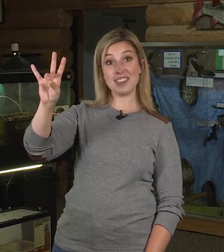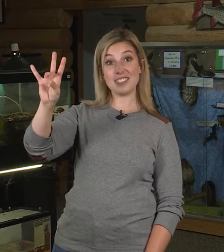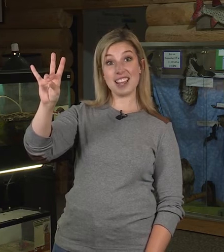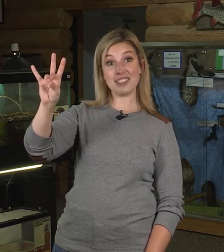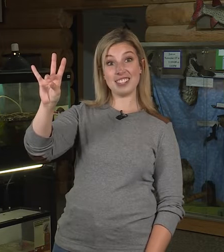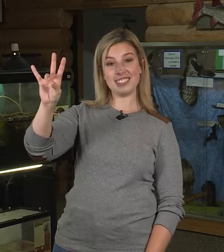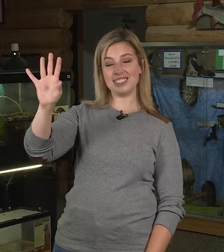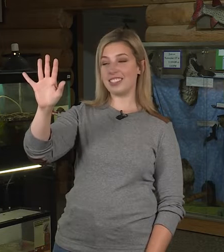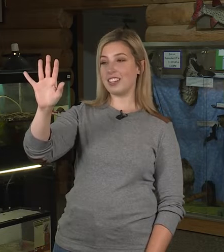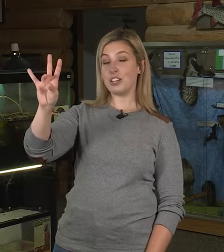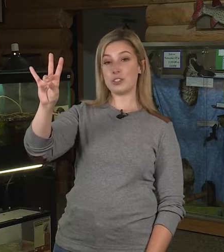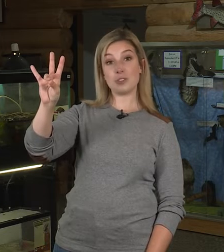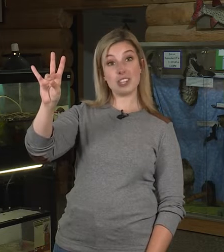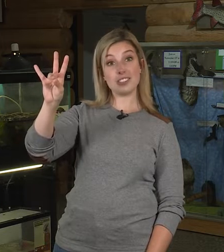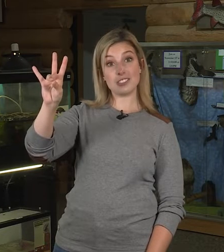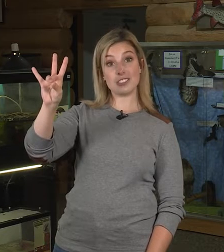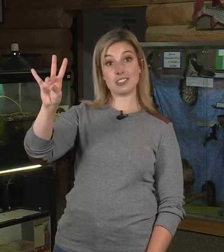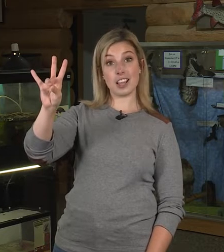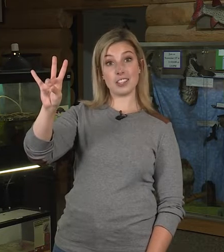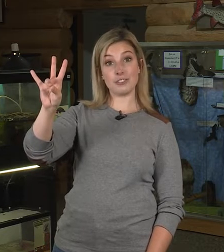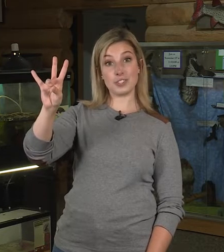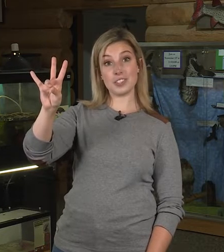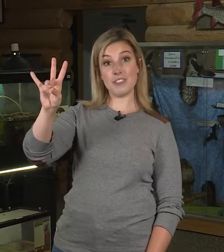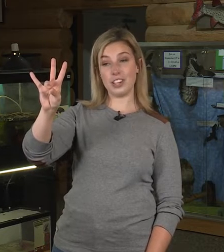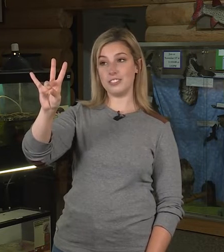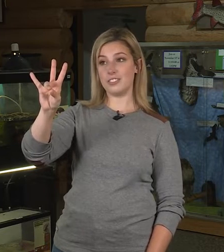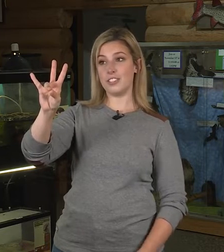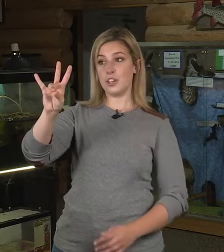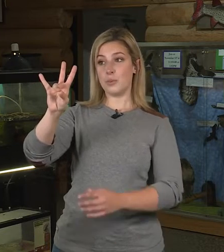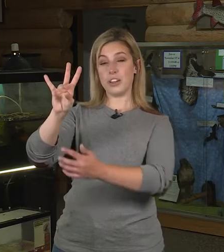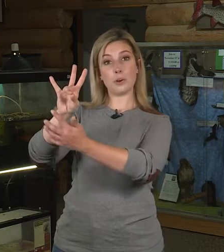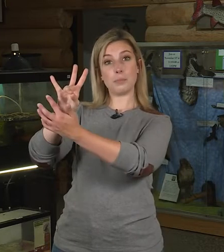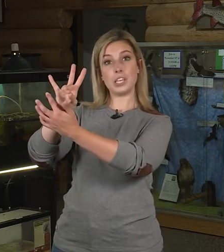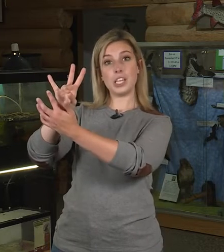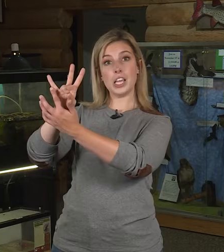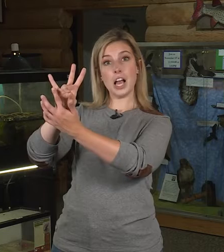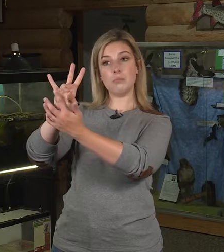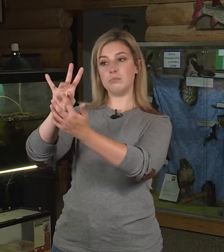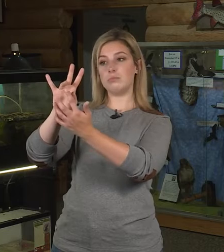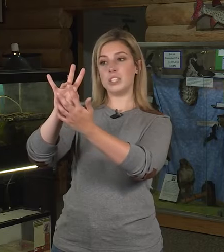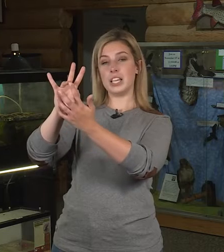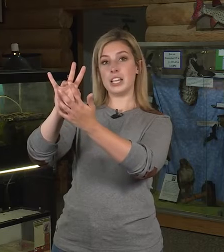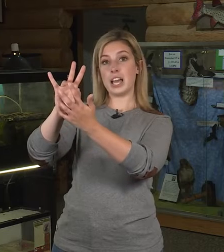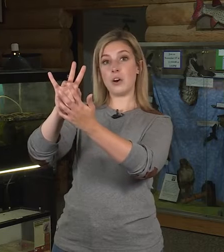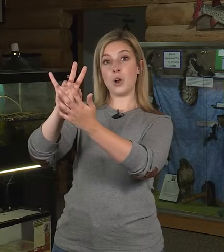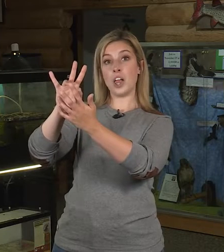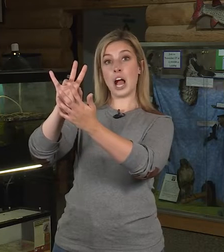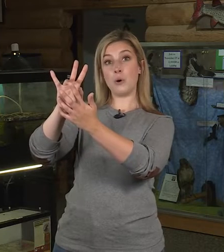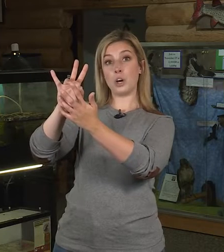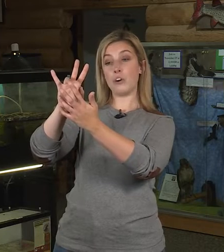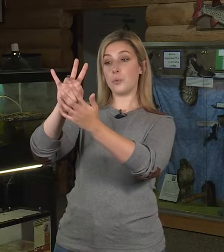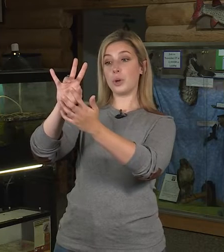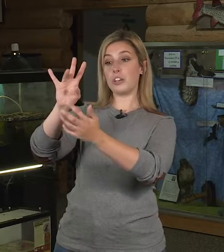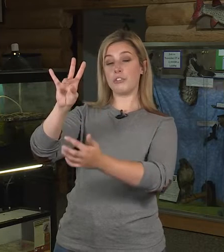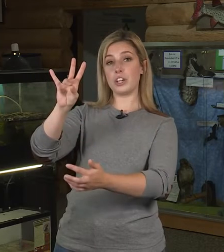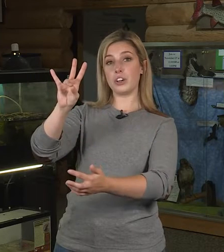have 7. So this is the sign for 7. We have our pinky up, and now our ring finger